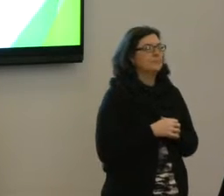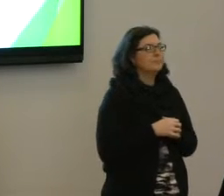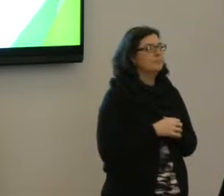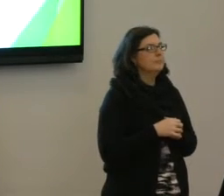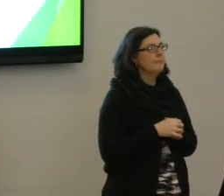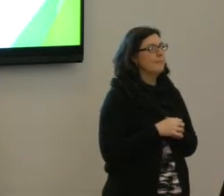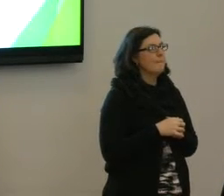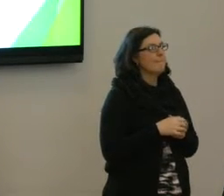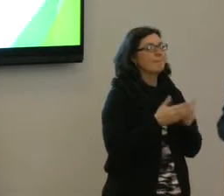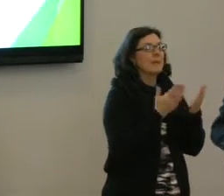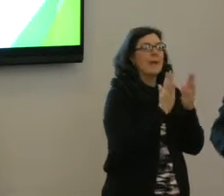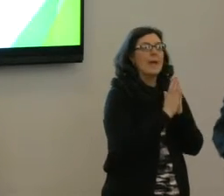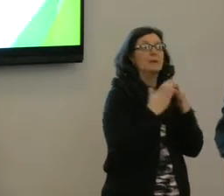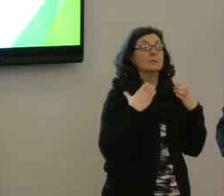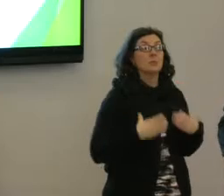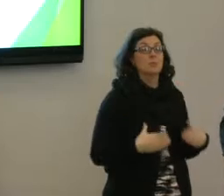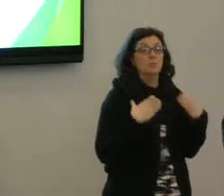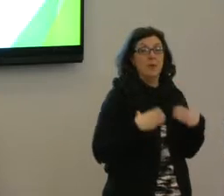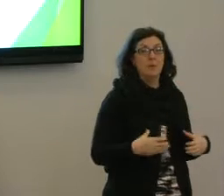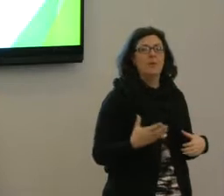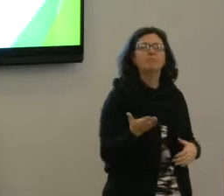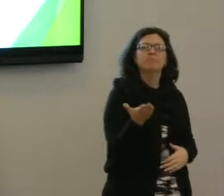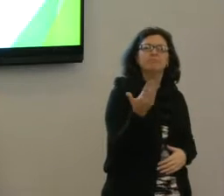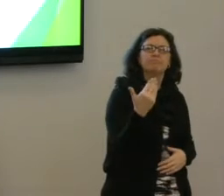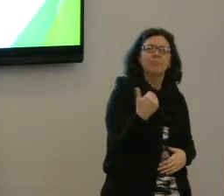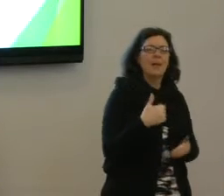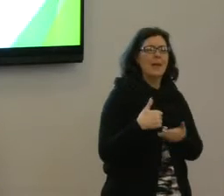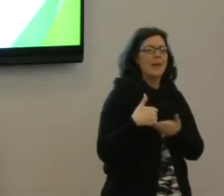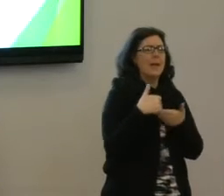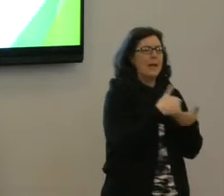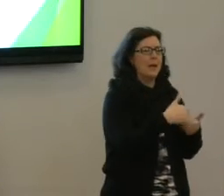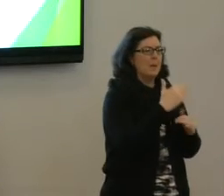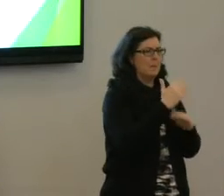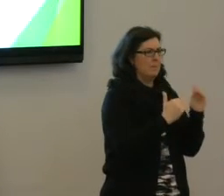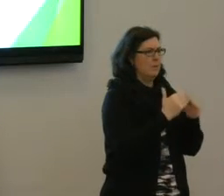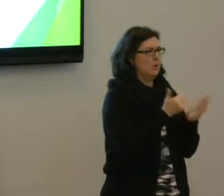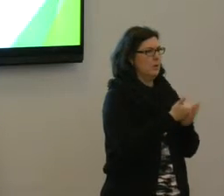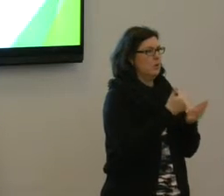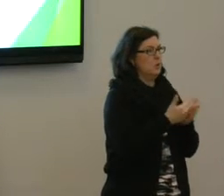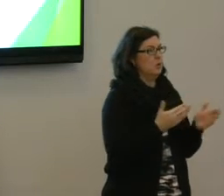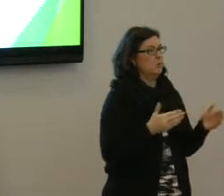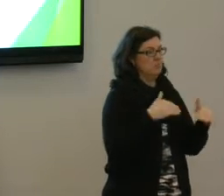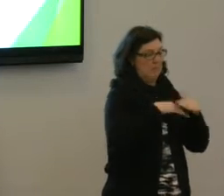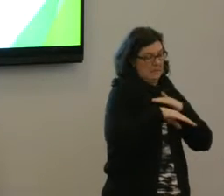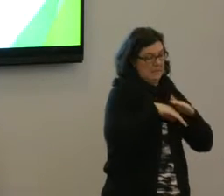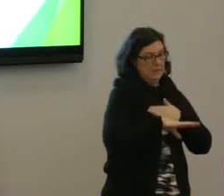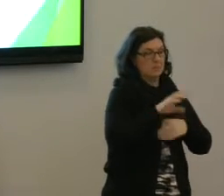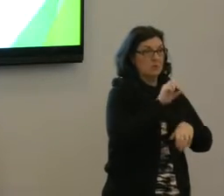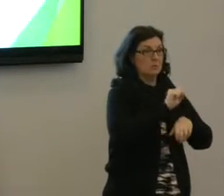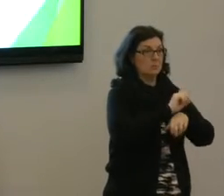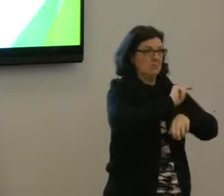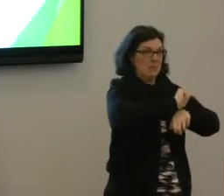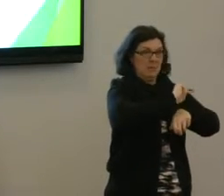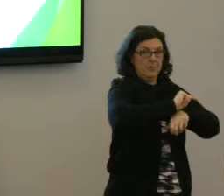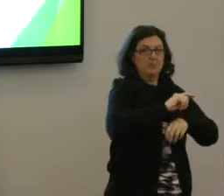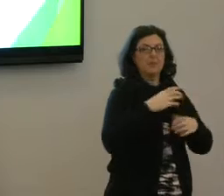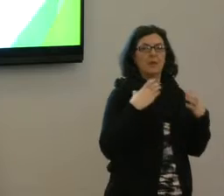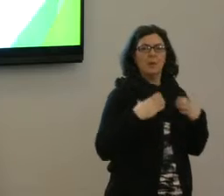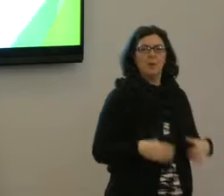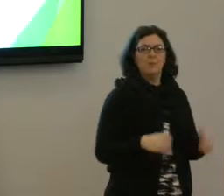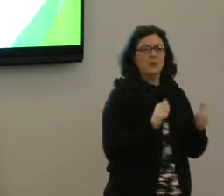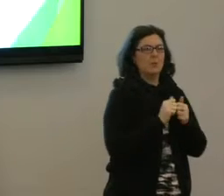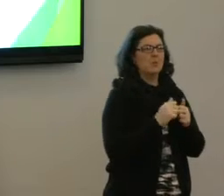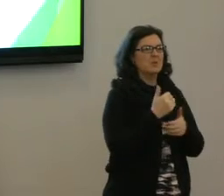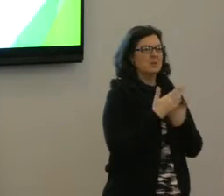asked a new rabbi to come and to help them build a new and accessible and welcoming synagogue. And he was a rabbi with some